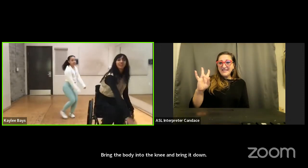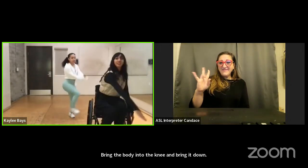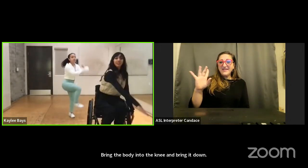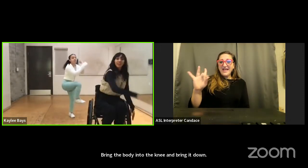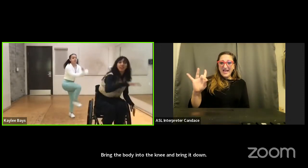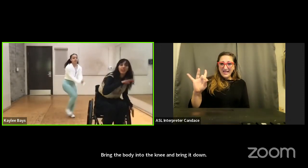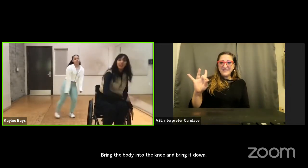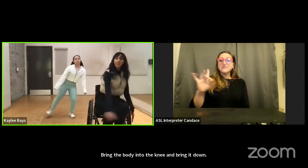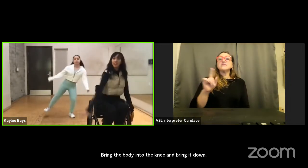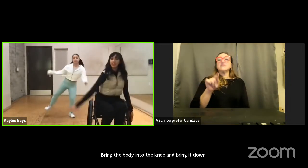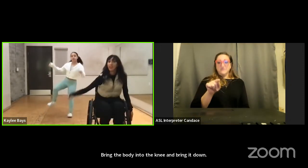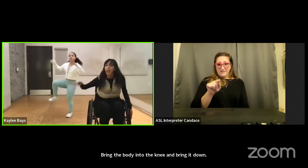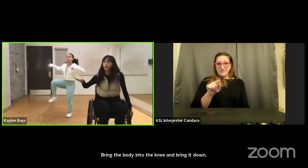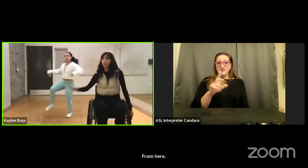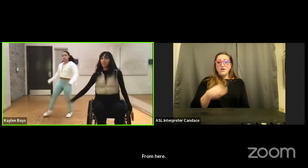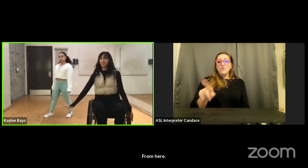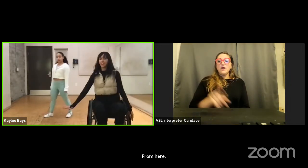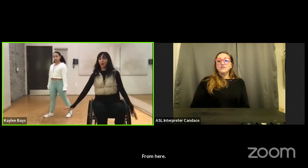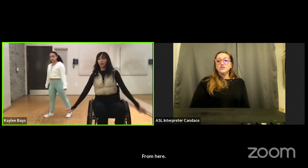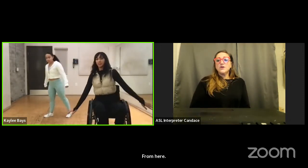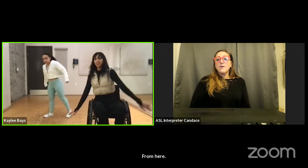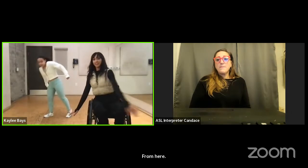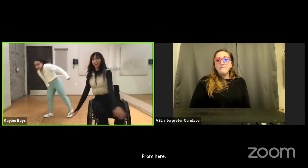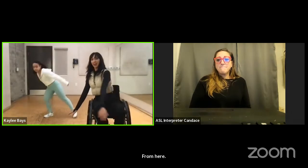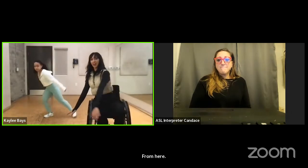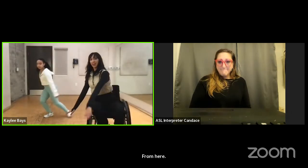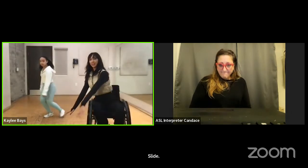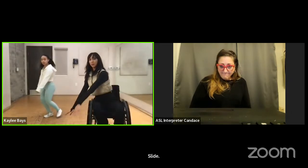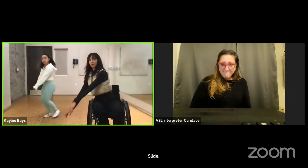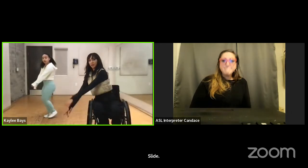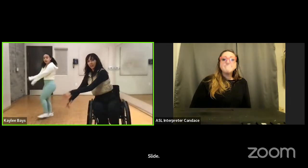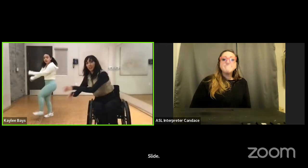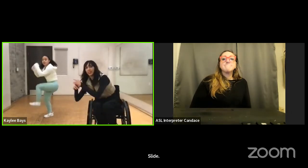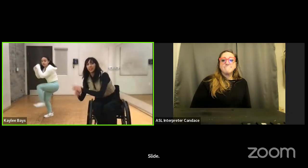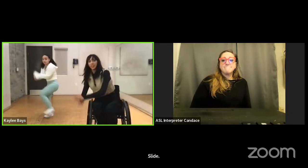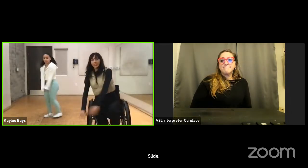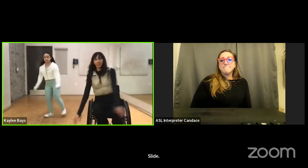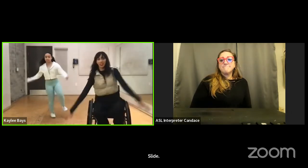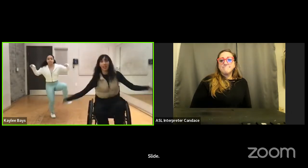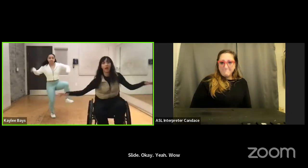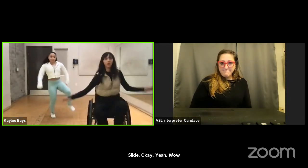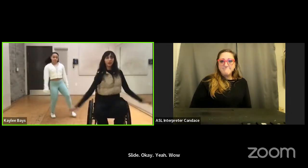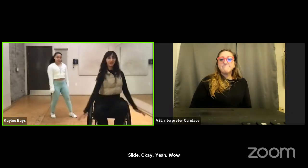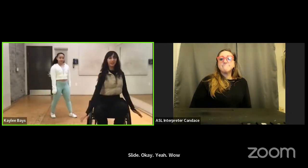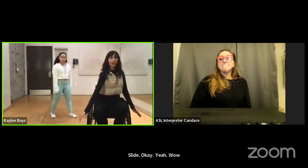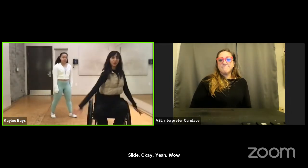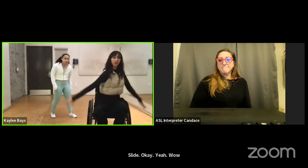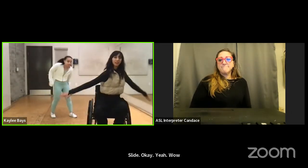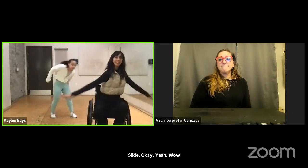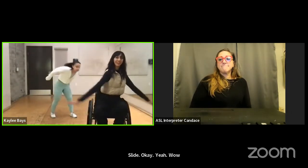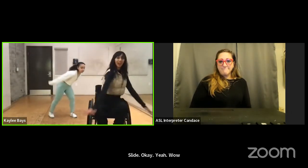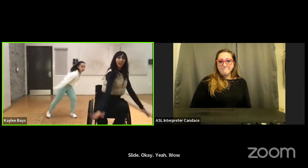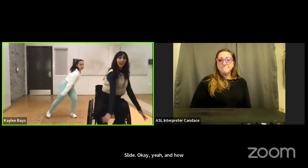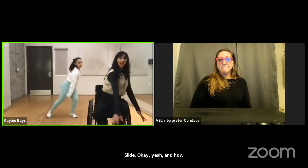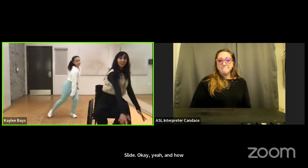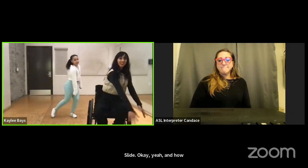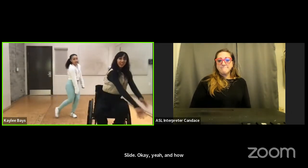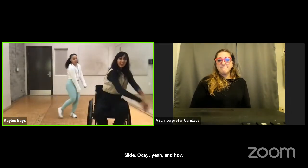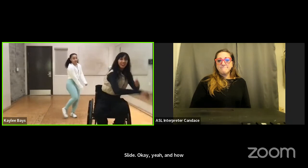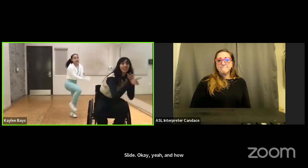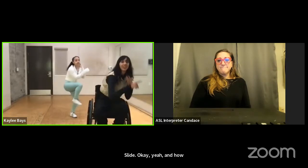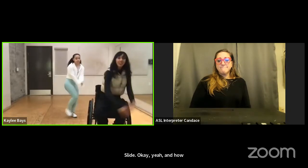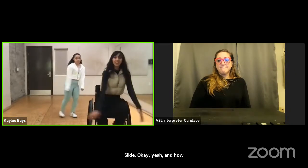Slide, in, out, down. Slide, in, out, down. Good,